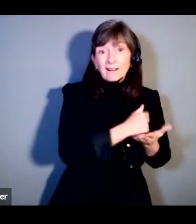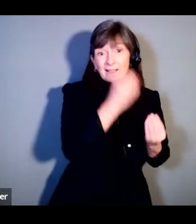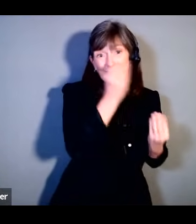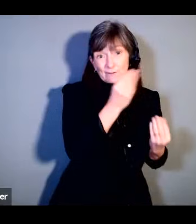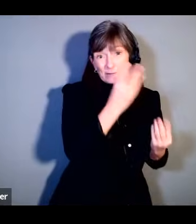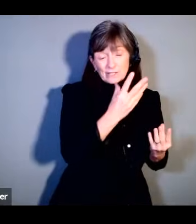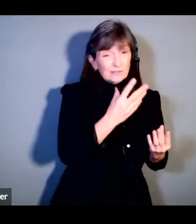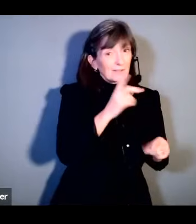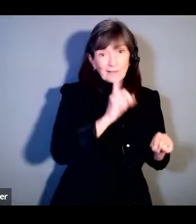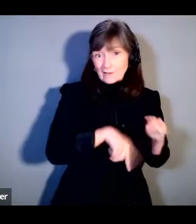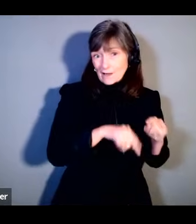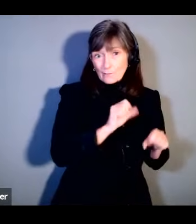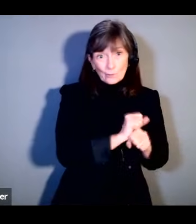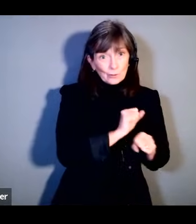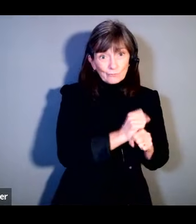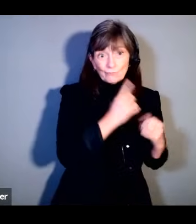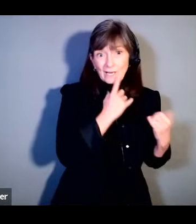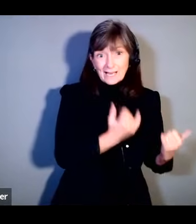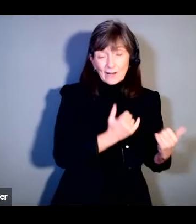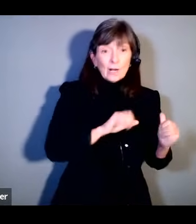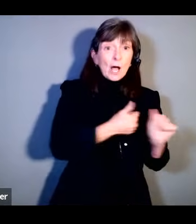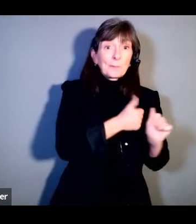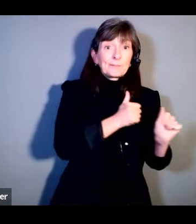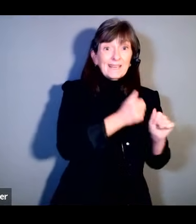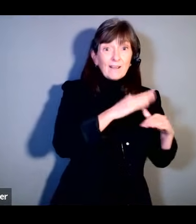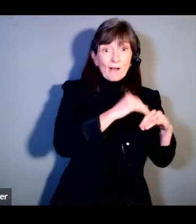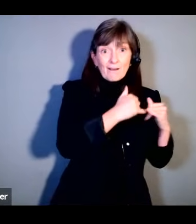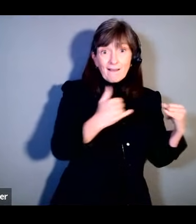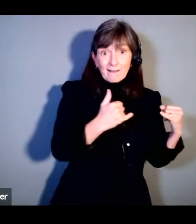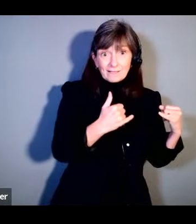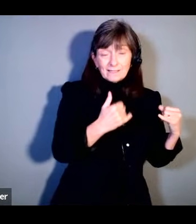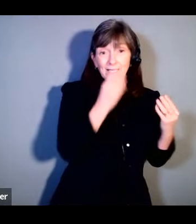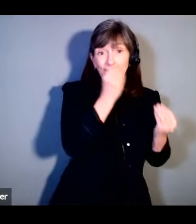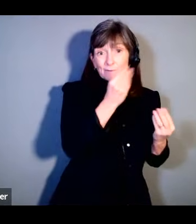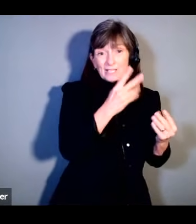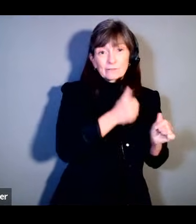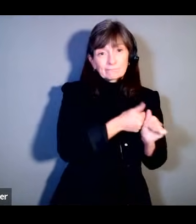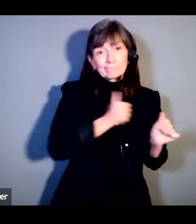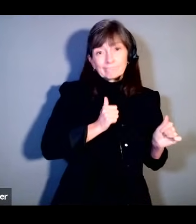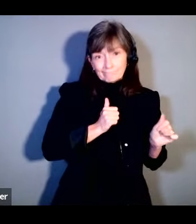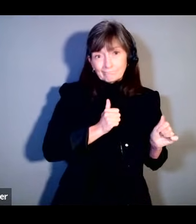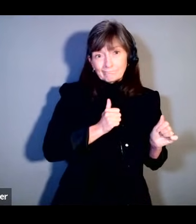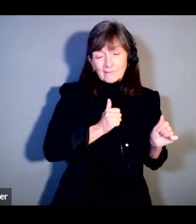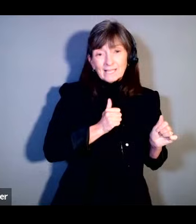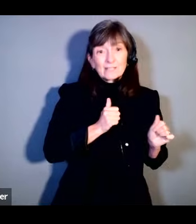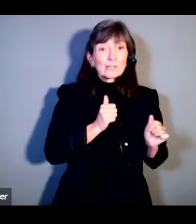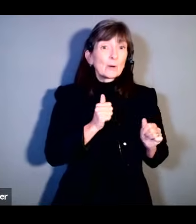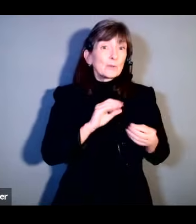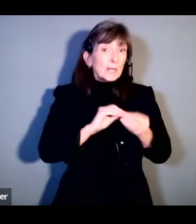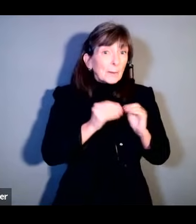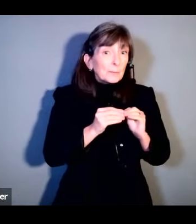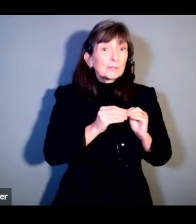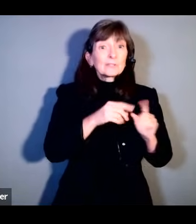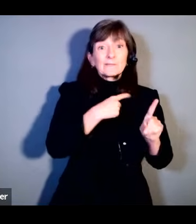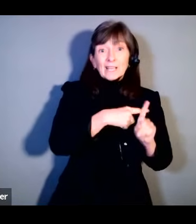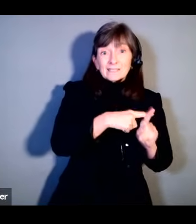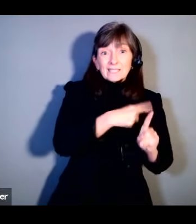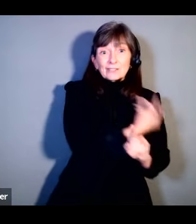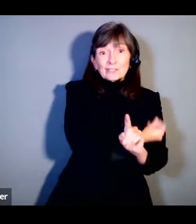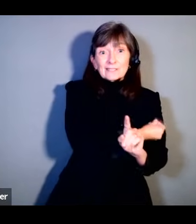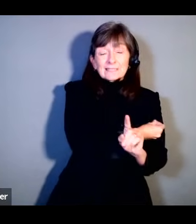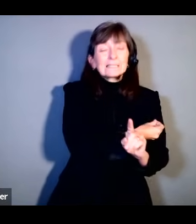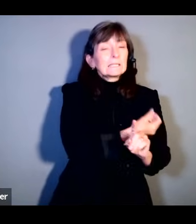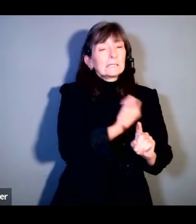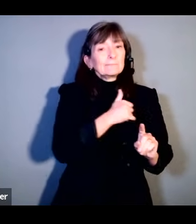systems and update our online data hub. So there will therefore be a delay in updating data regarding our vaccination